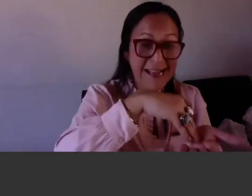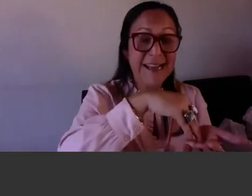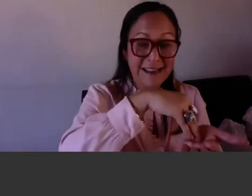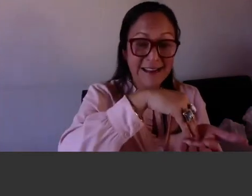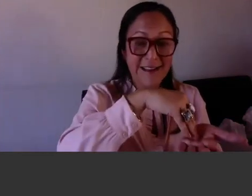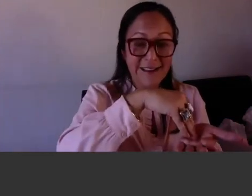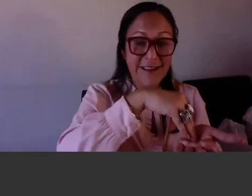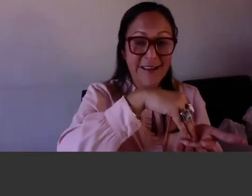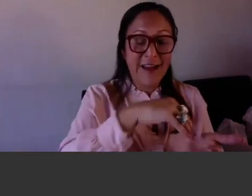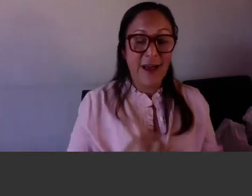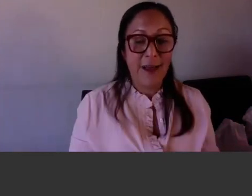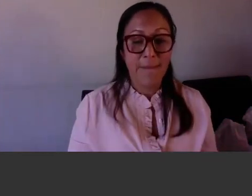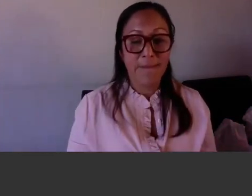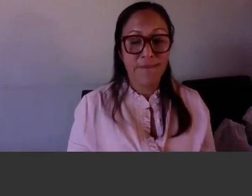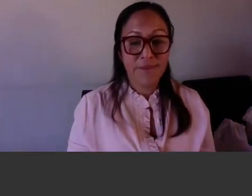again?